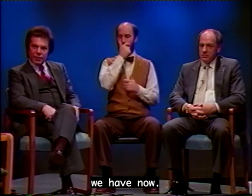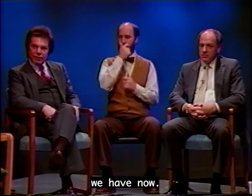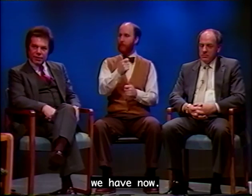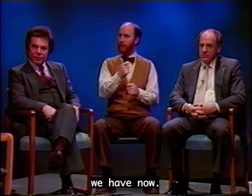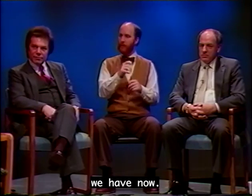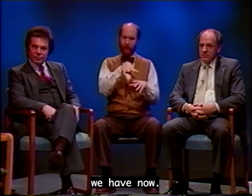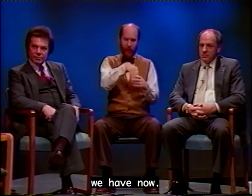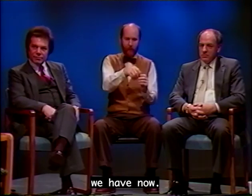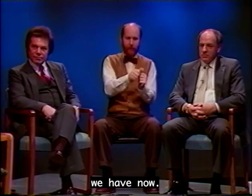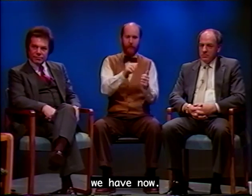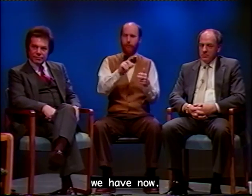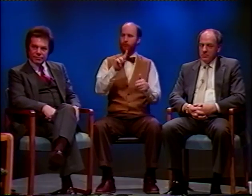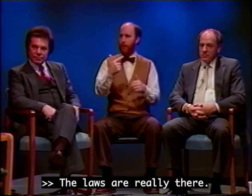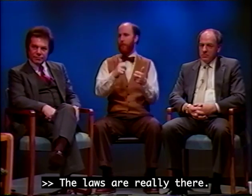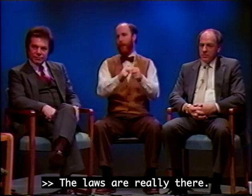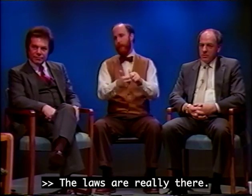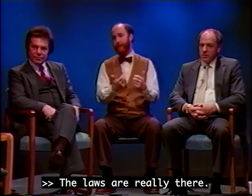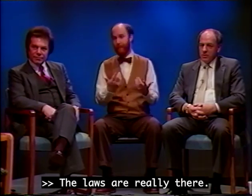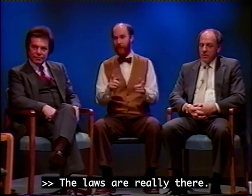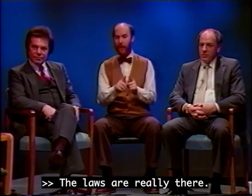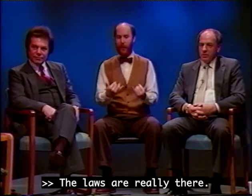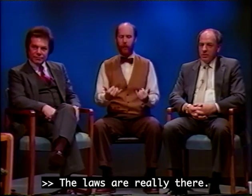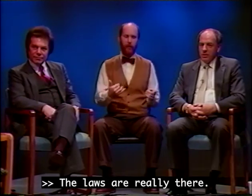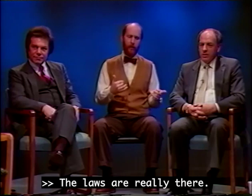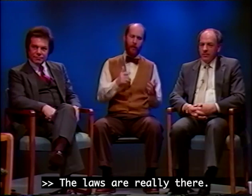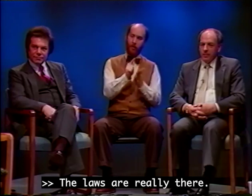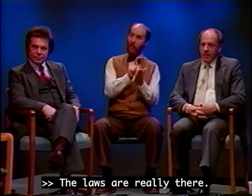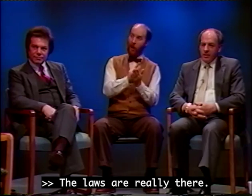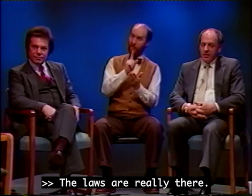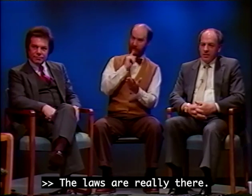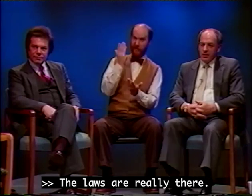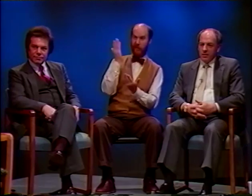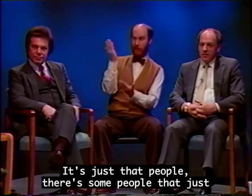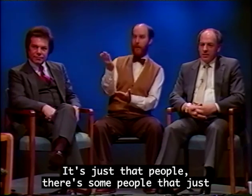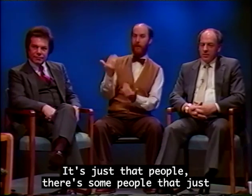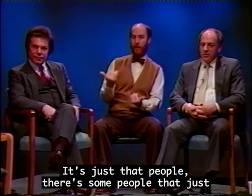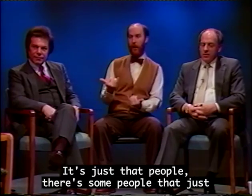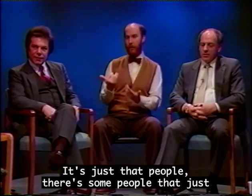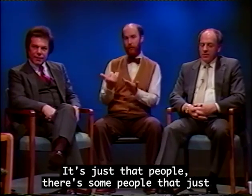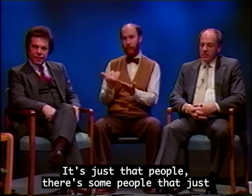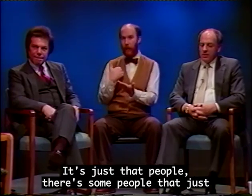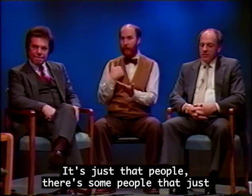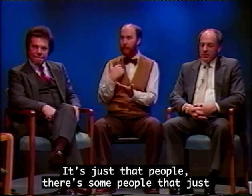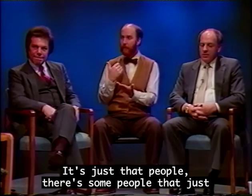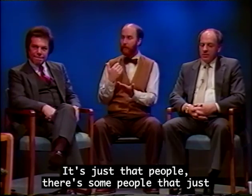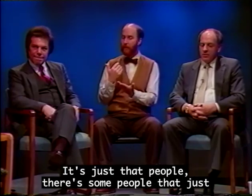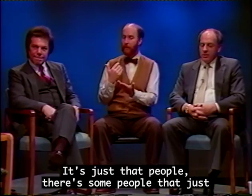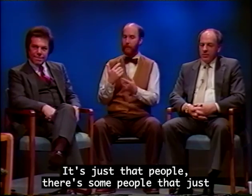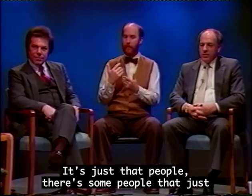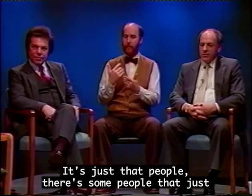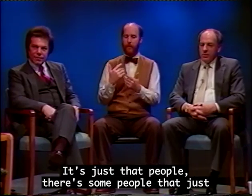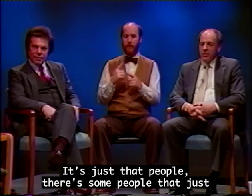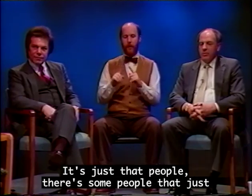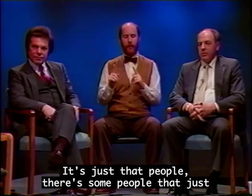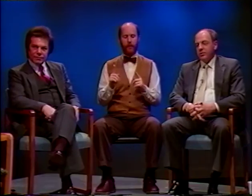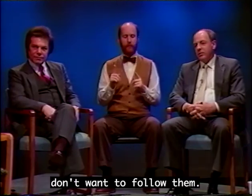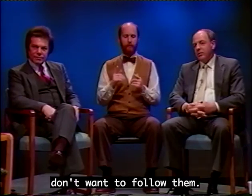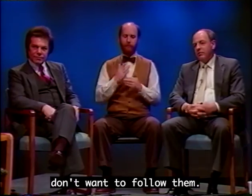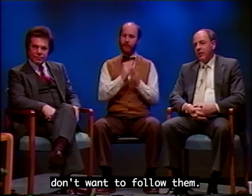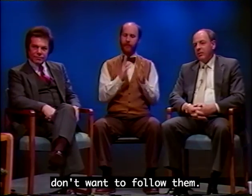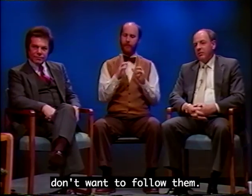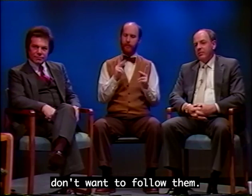problem we have now. The laws are really there. It's just that there's some people